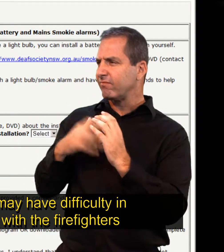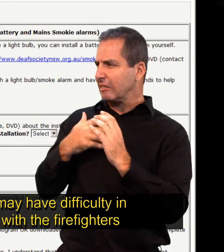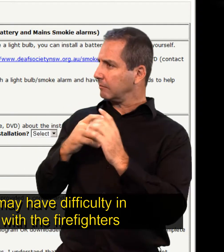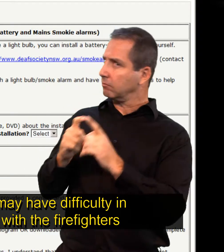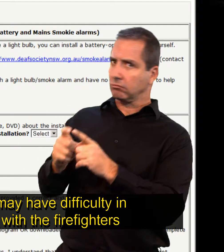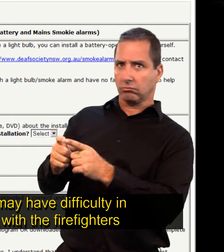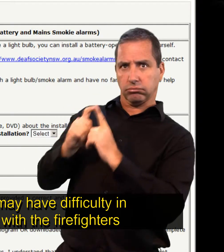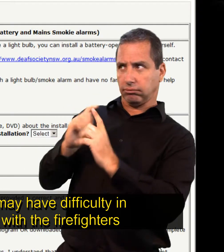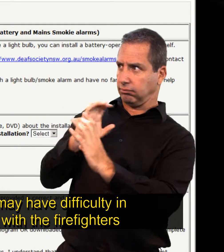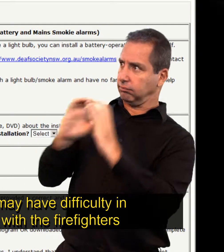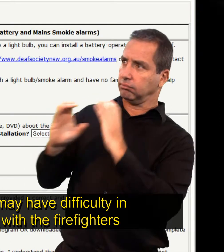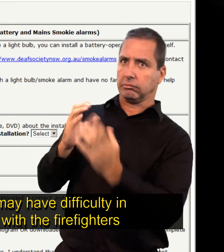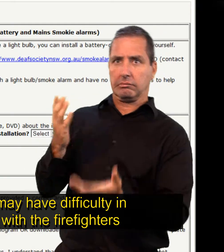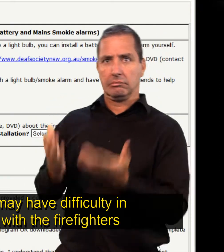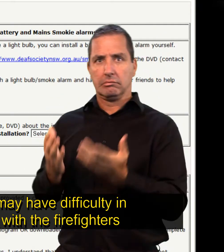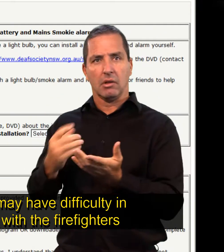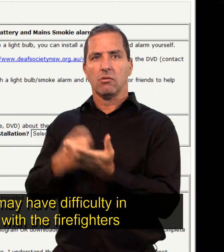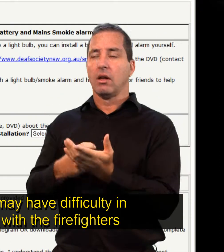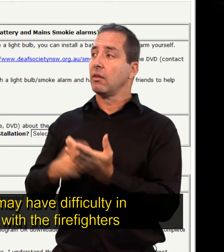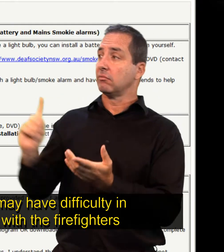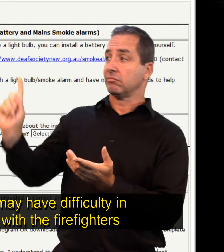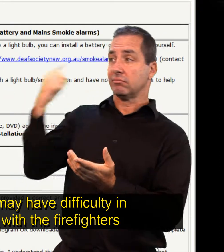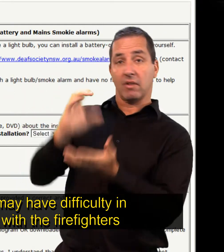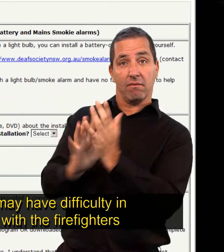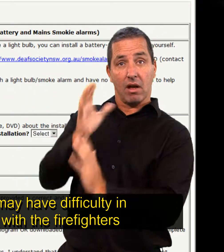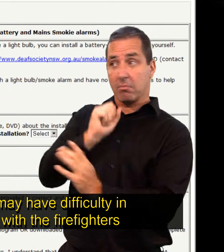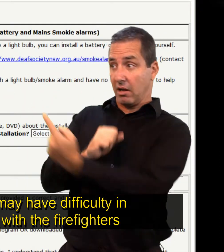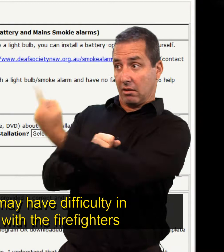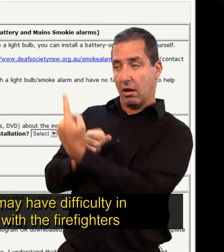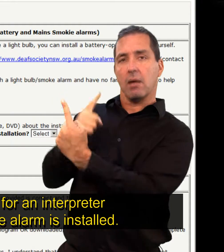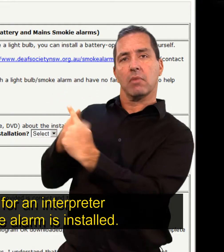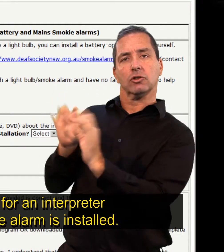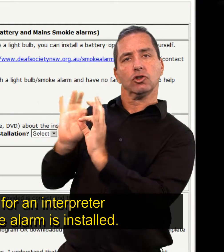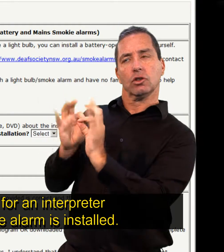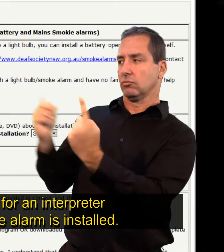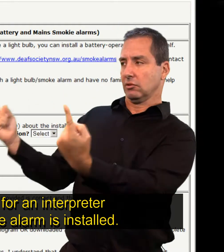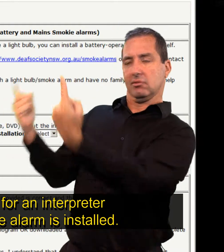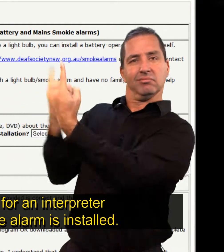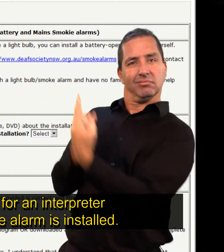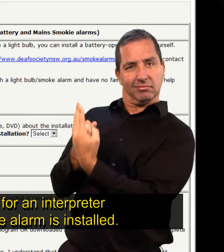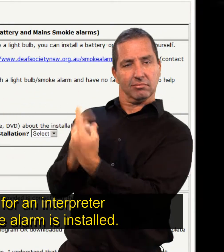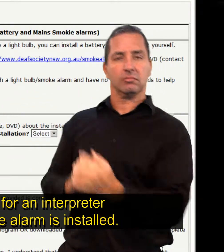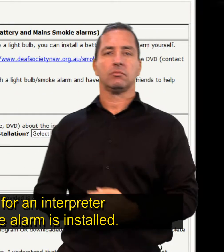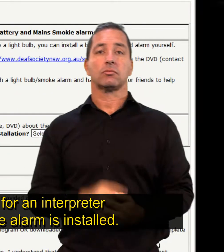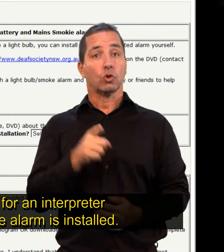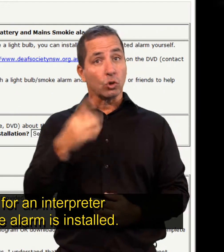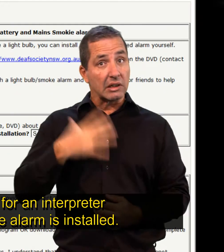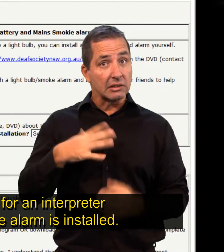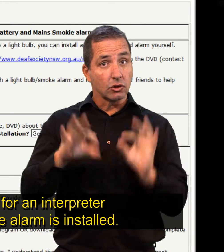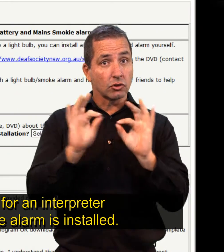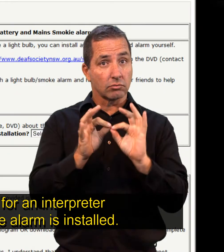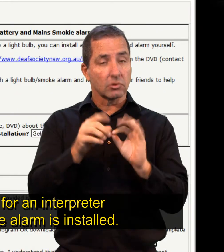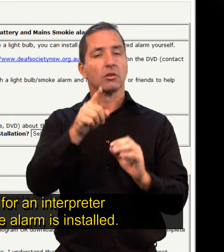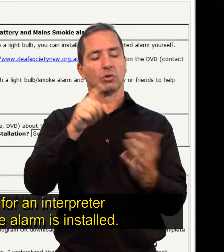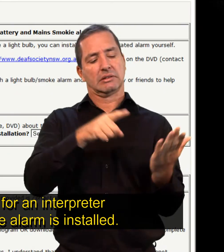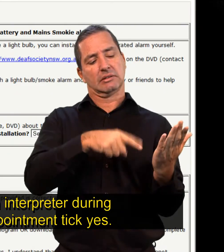If you think you may have difficulty in communicating with the firefighters, you may ask for an interpreter when the smoke alarm is installed. If you need